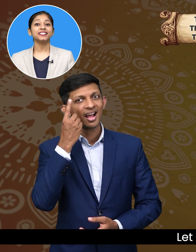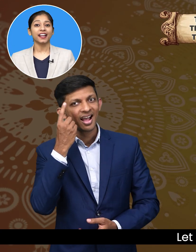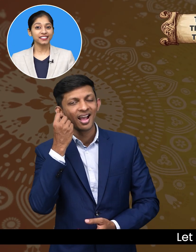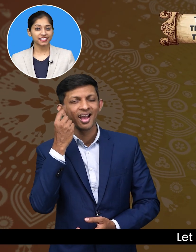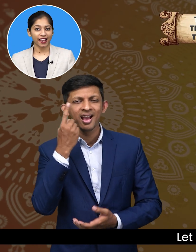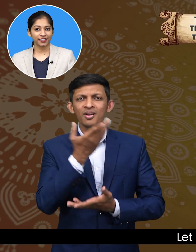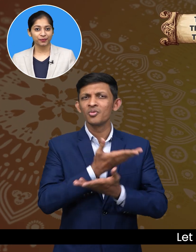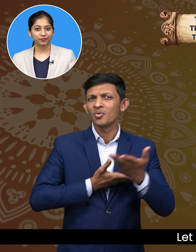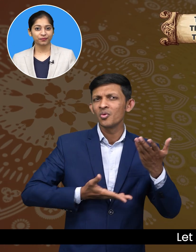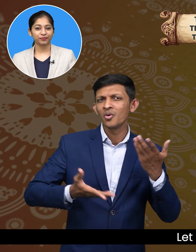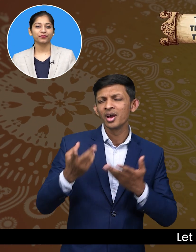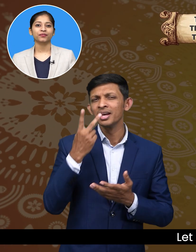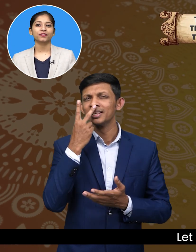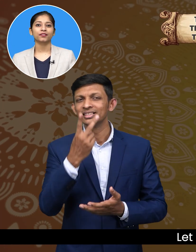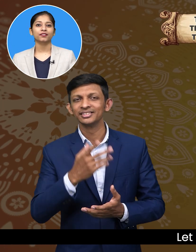Let us understand